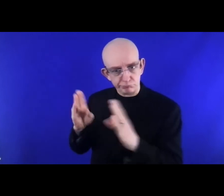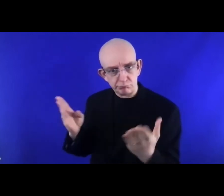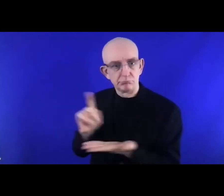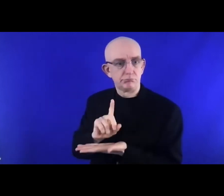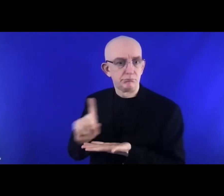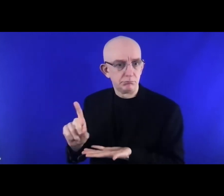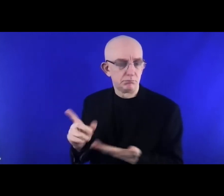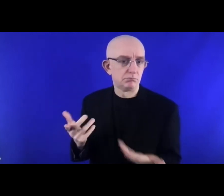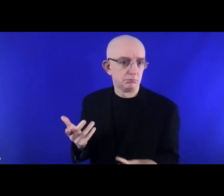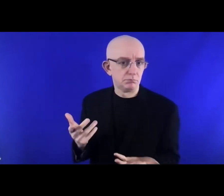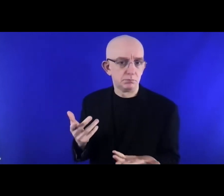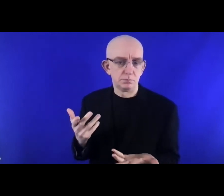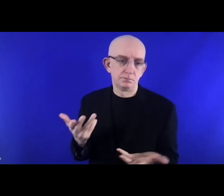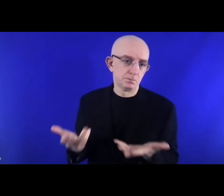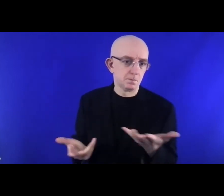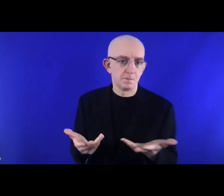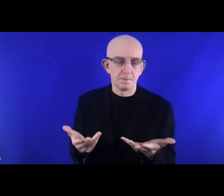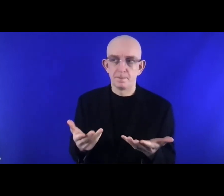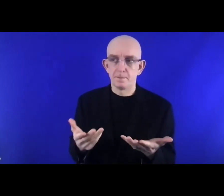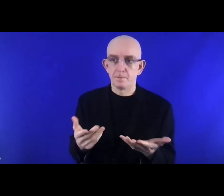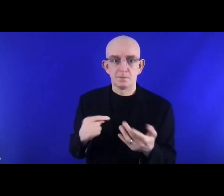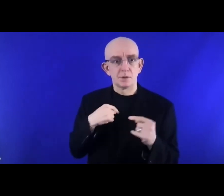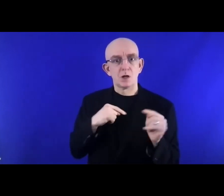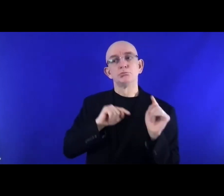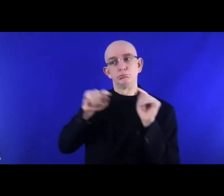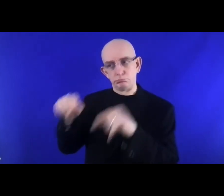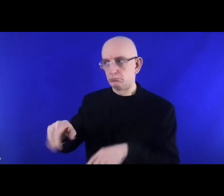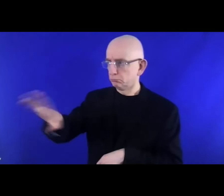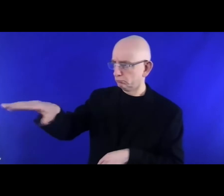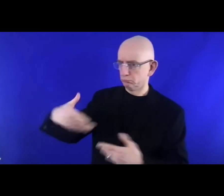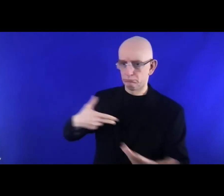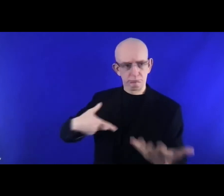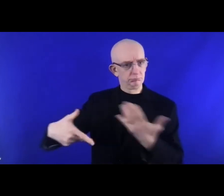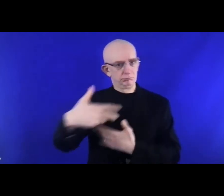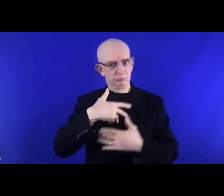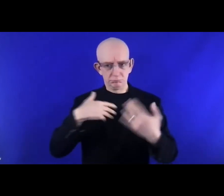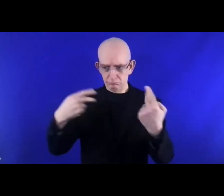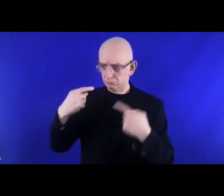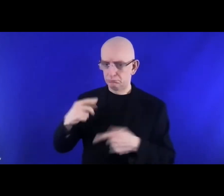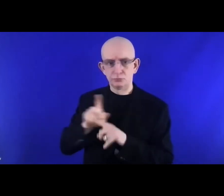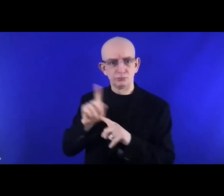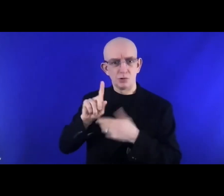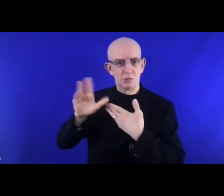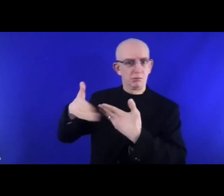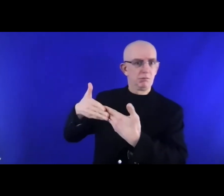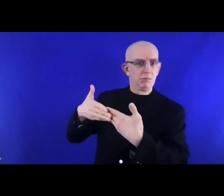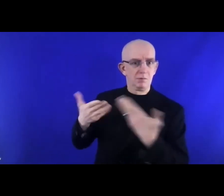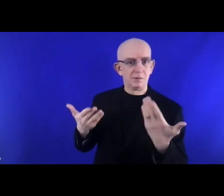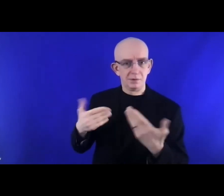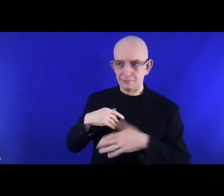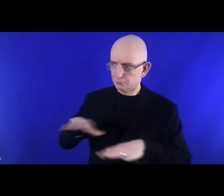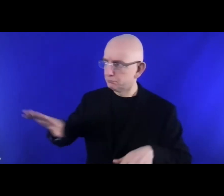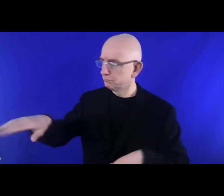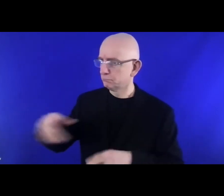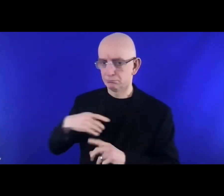ourselves and and do something positive, and that way we can of course success